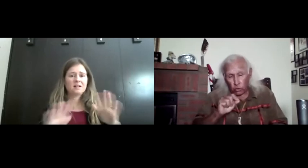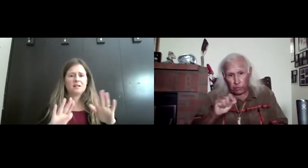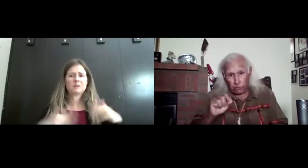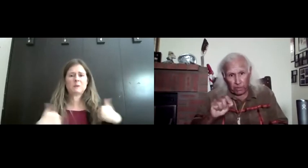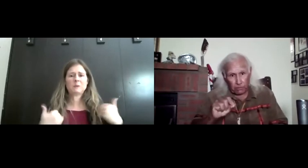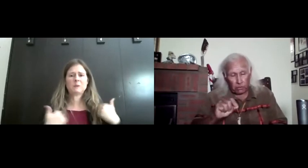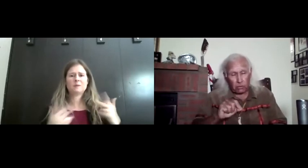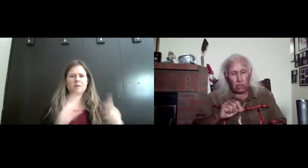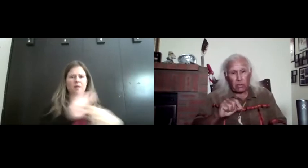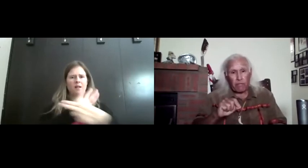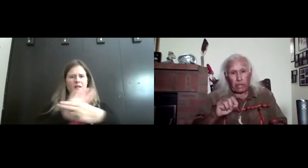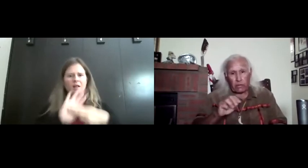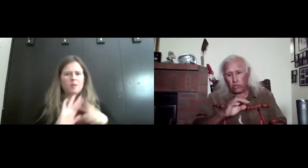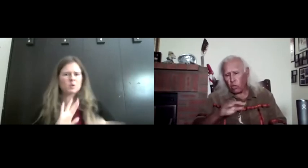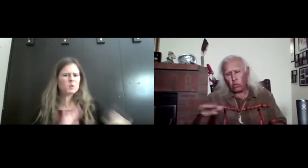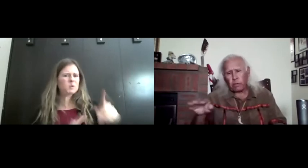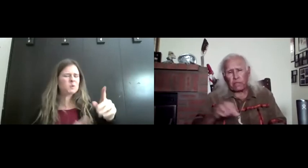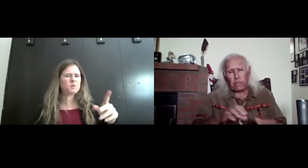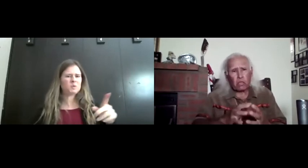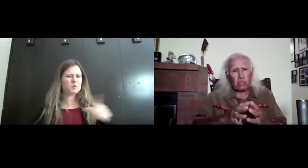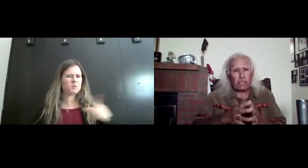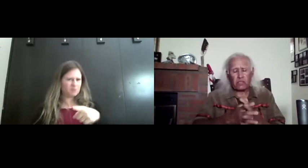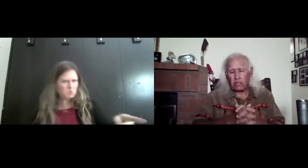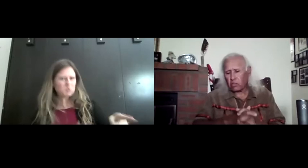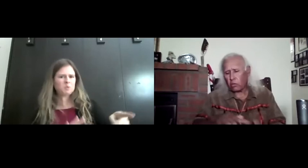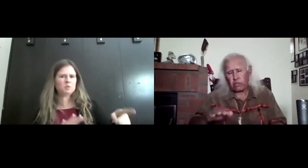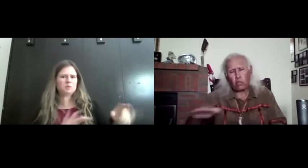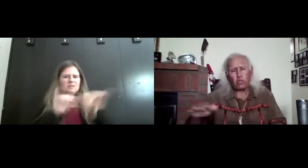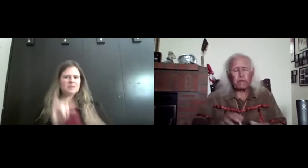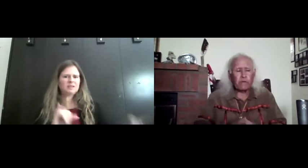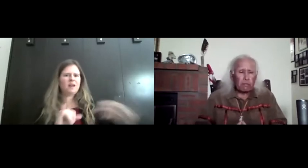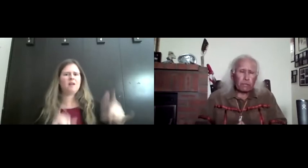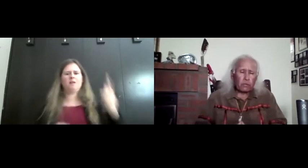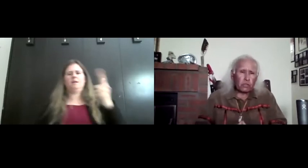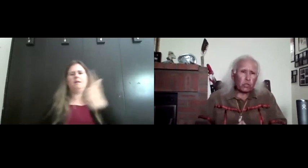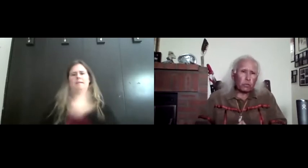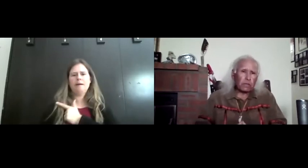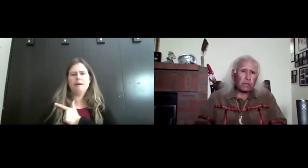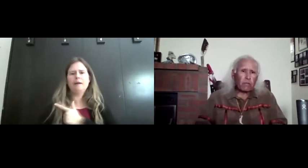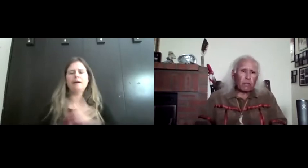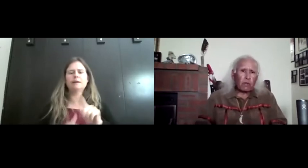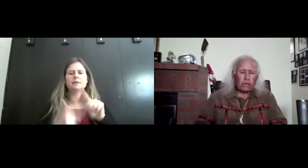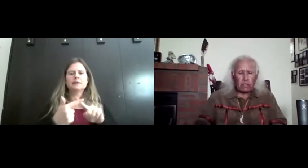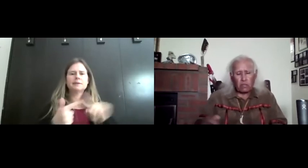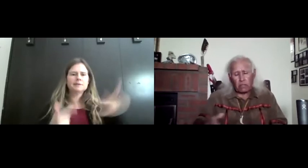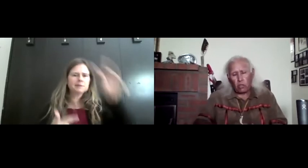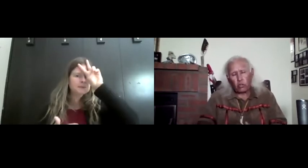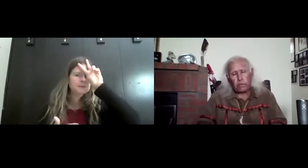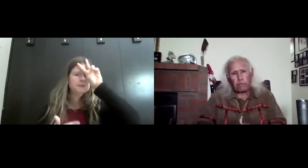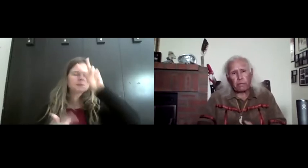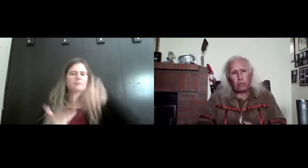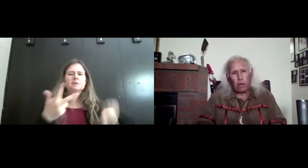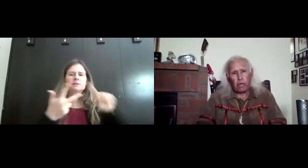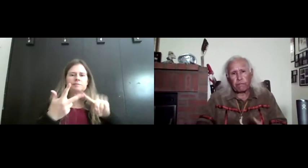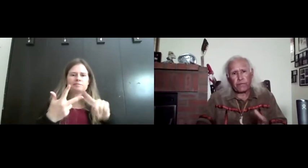a group of people, that this whole group of people are lazy, this whole group of people are stupid, and that this whole group